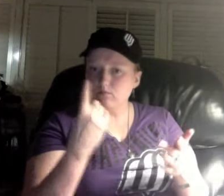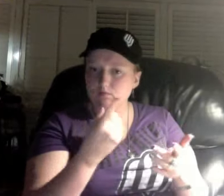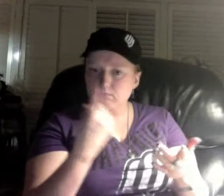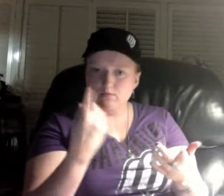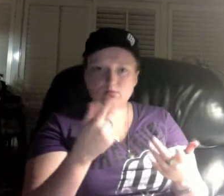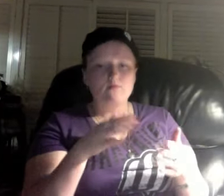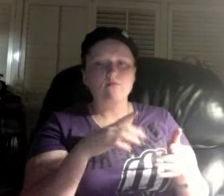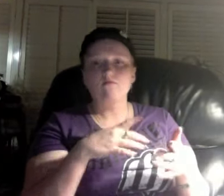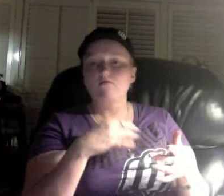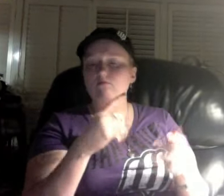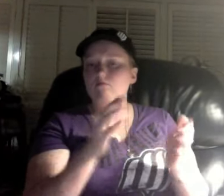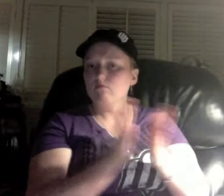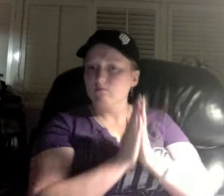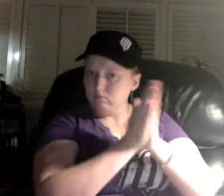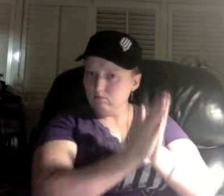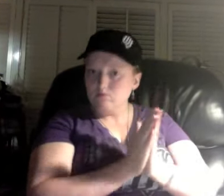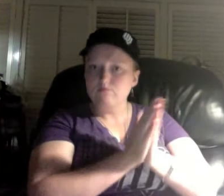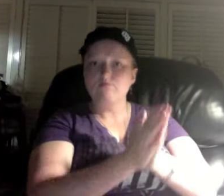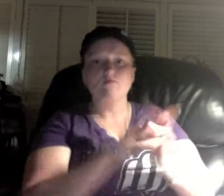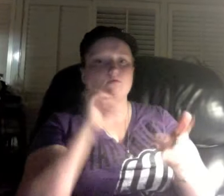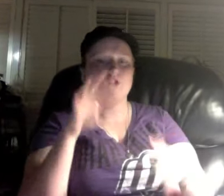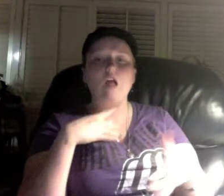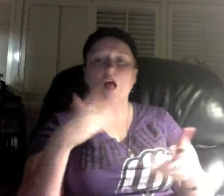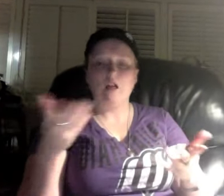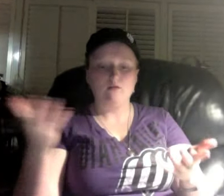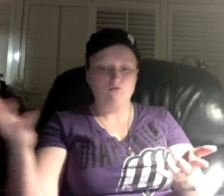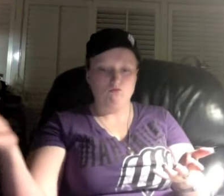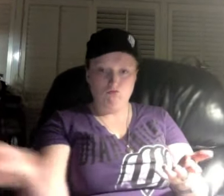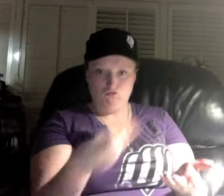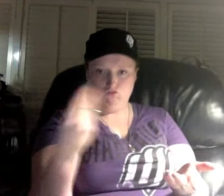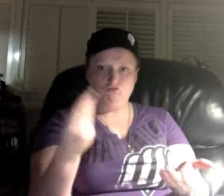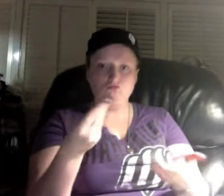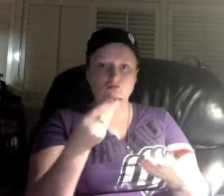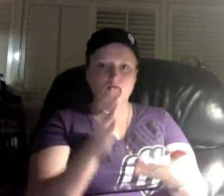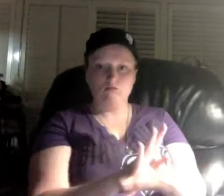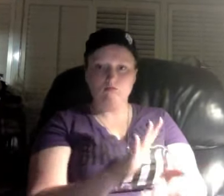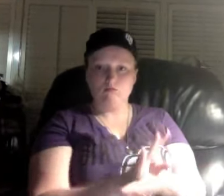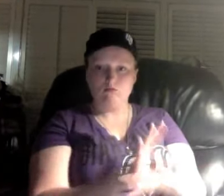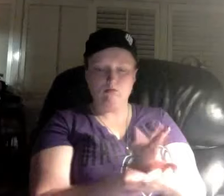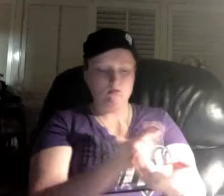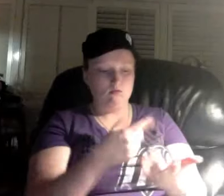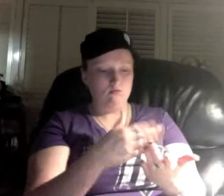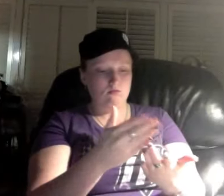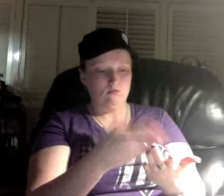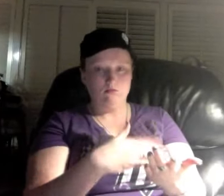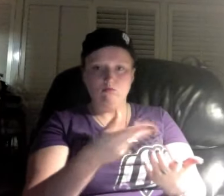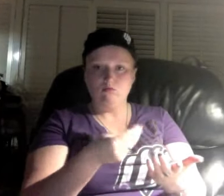And so that's essentially my preparation. So I make sure I read the readings, and I make sure I have the symbol ready.